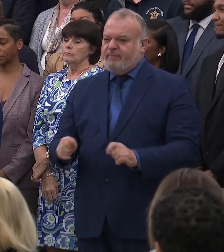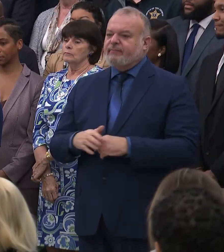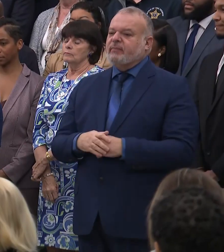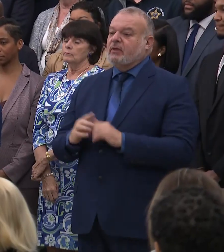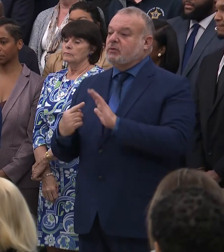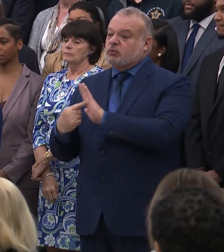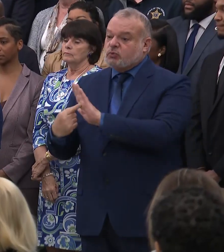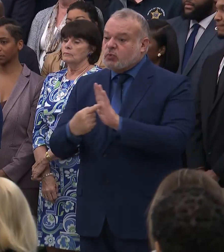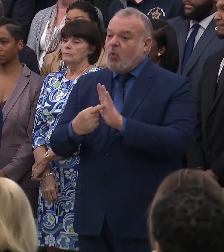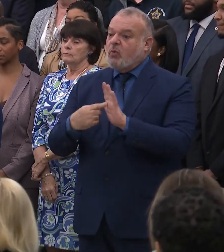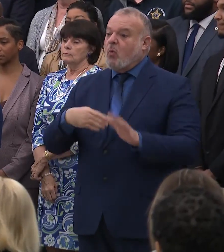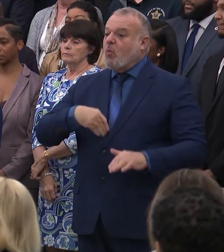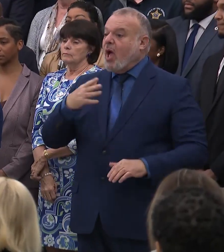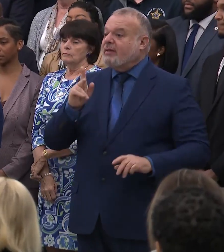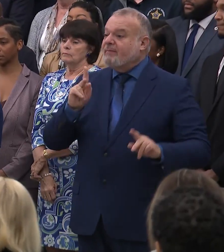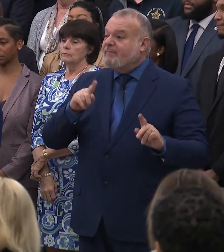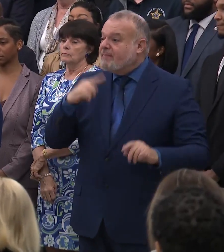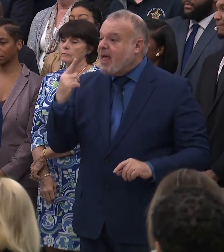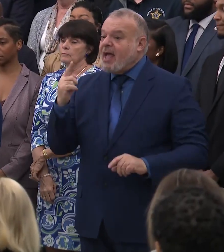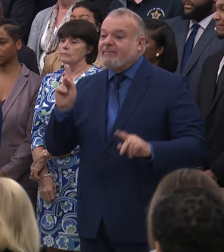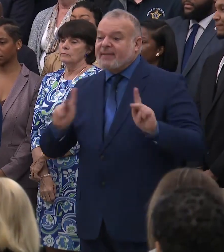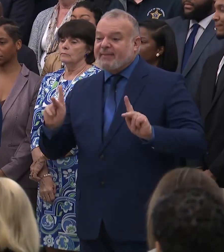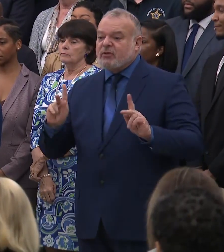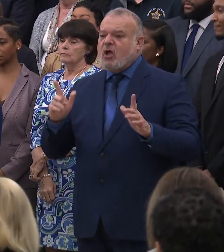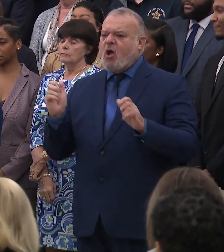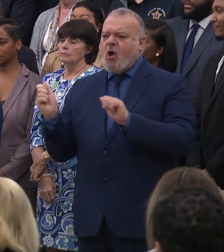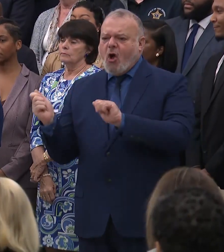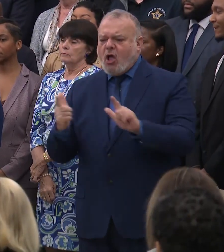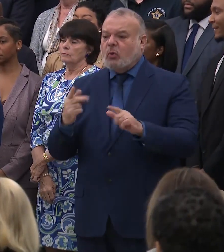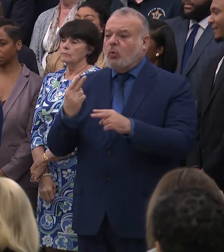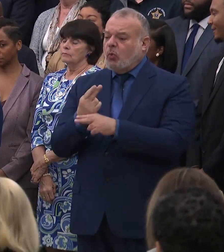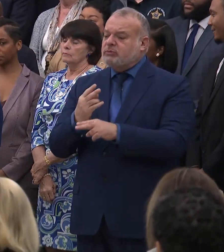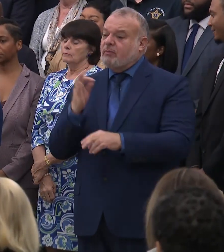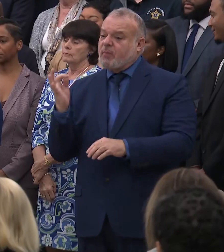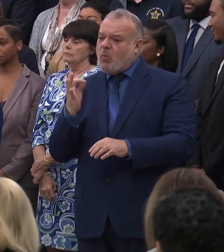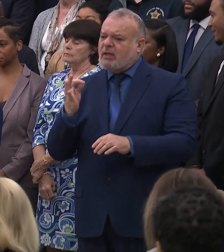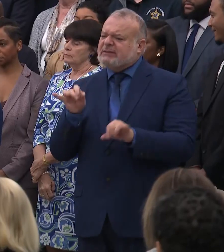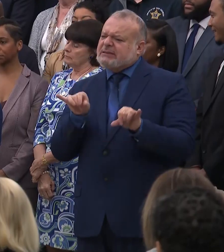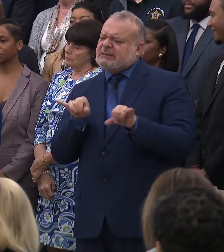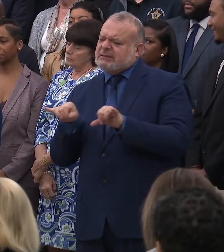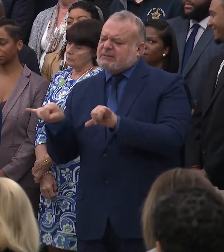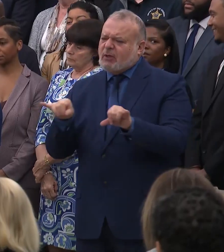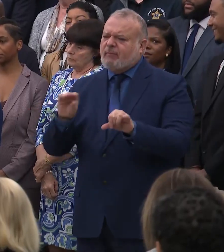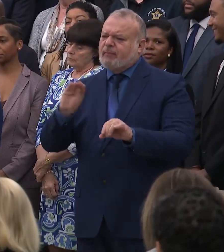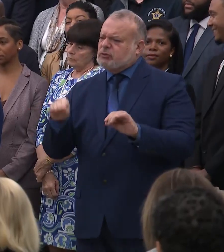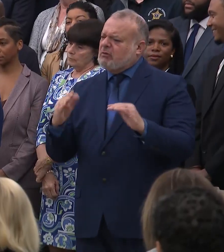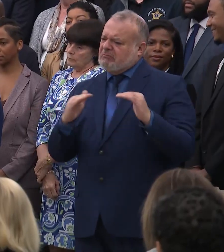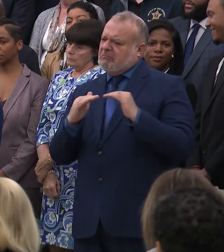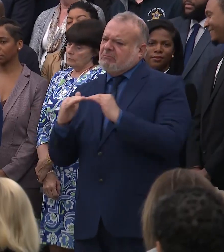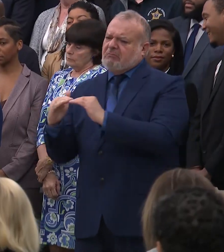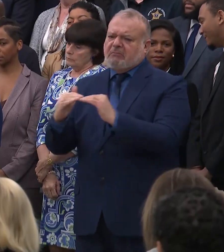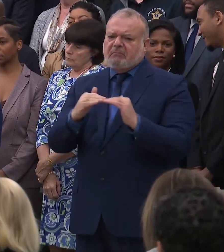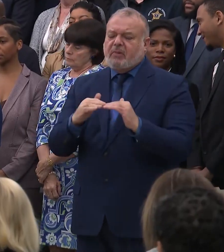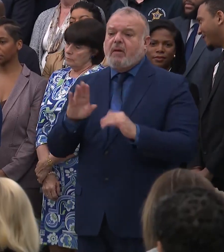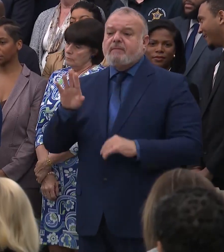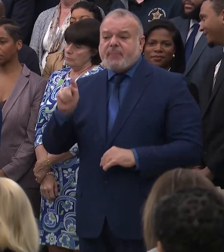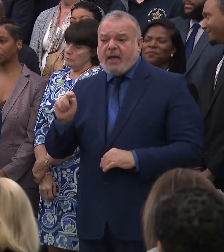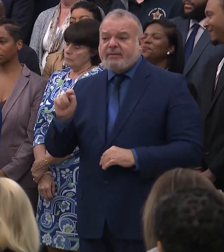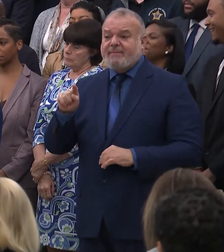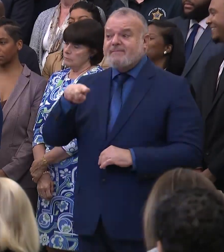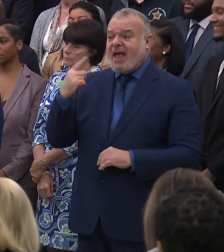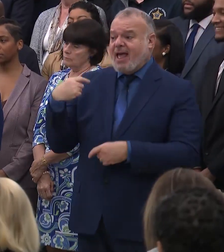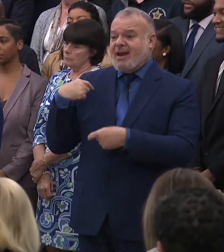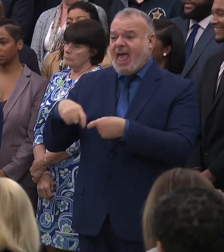and Latino Americans use cannabis at the same rate. Yet Black and Latino Americans have been more